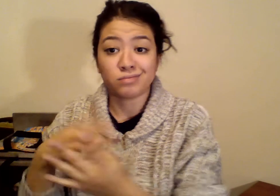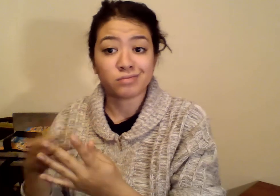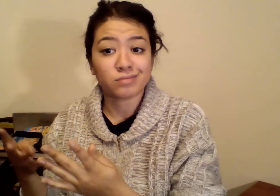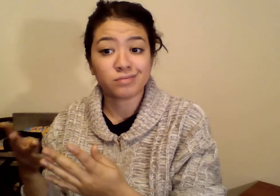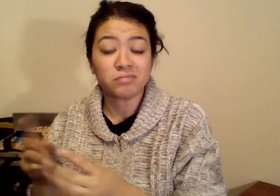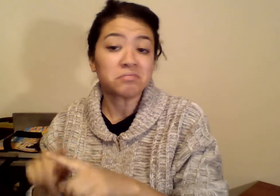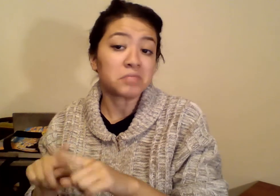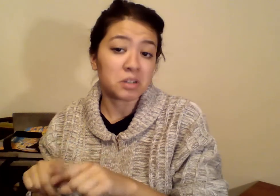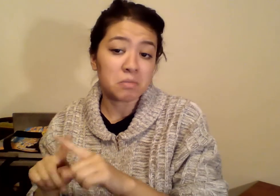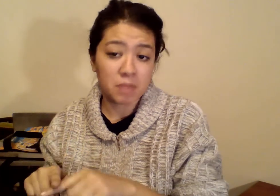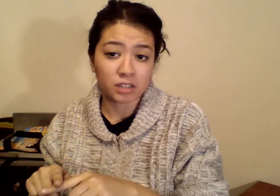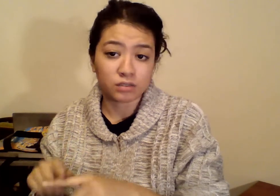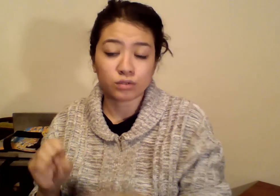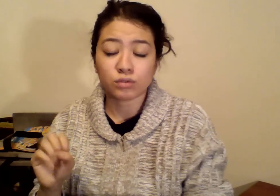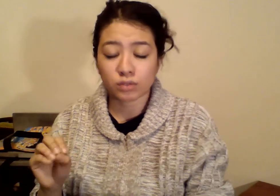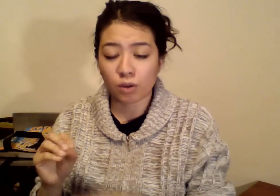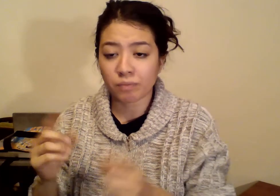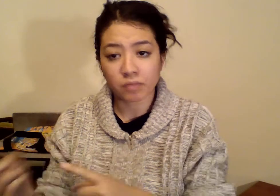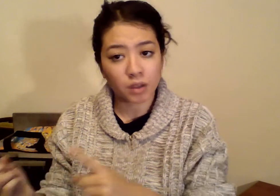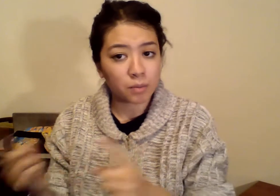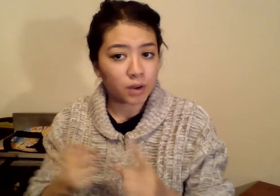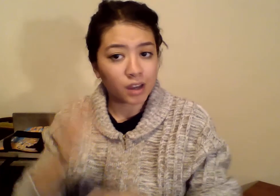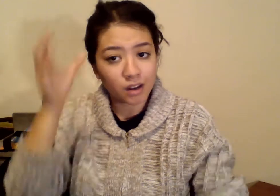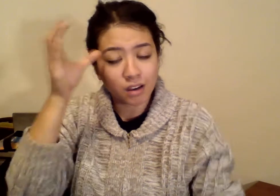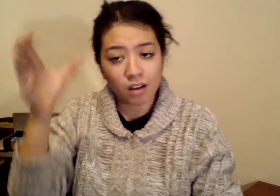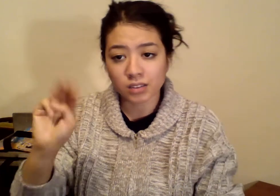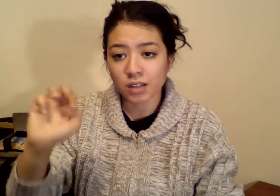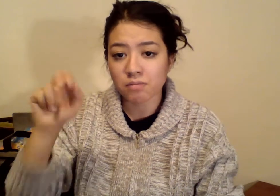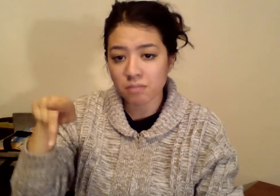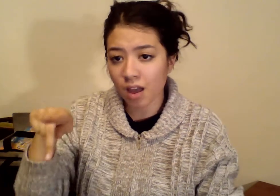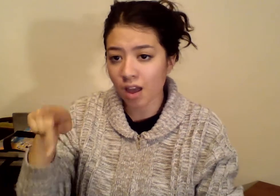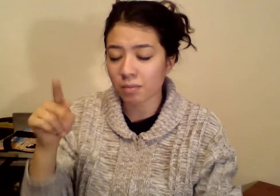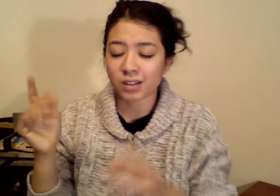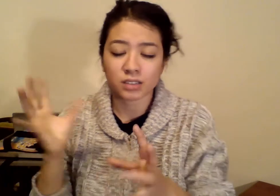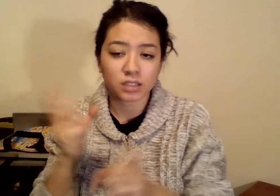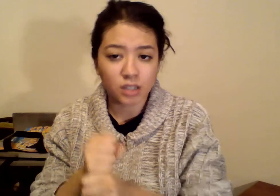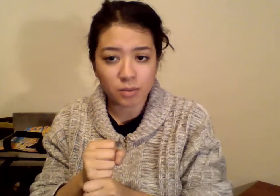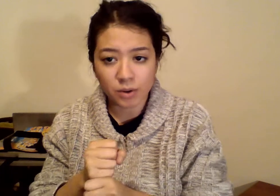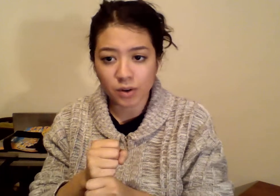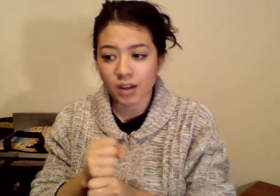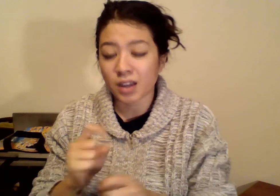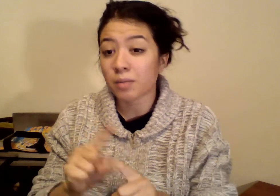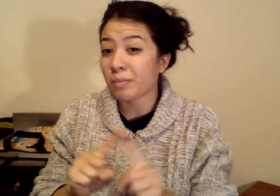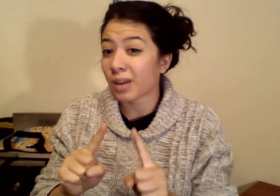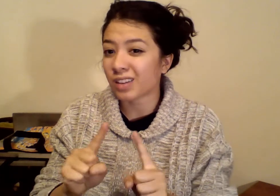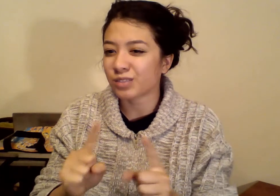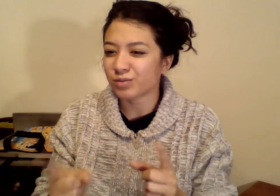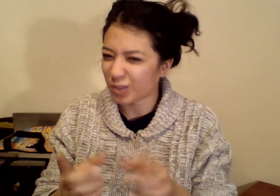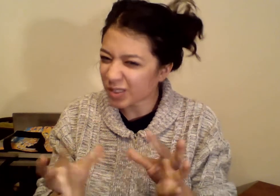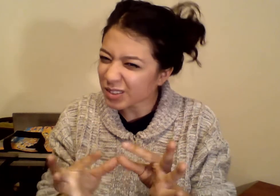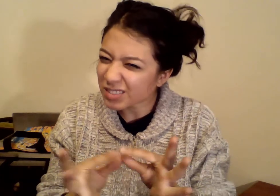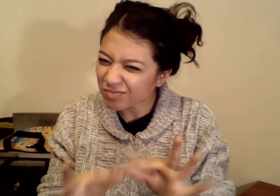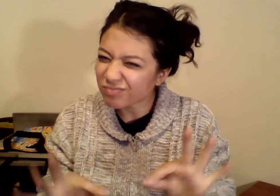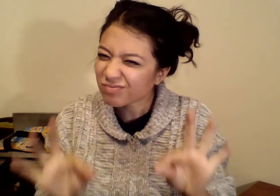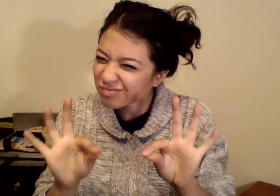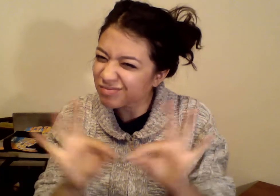bringing in all the skills that they've learned in class. And then the real key where they start to do some serious research, and even though it's